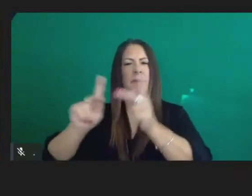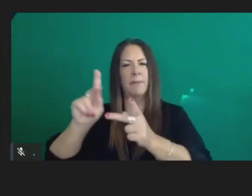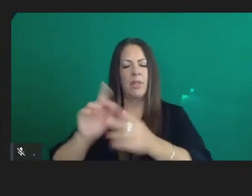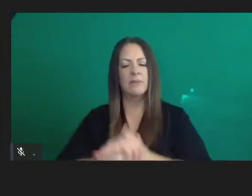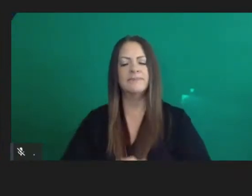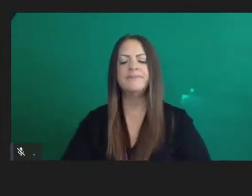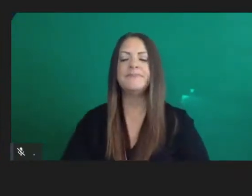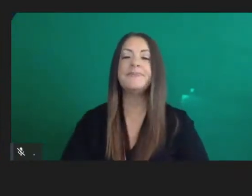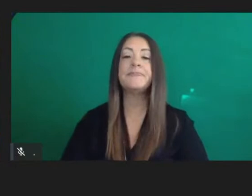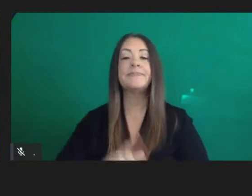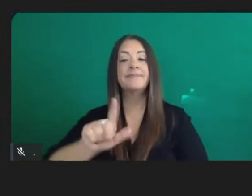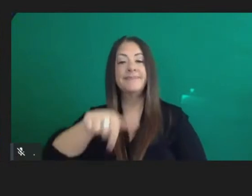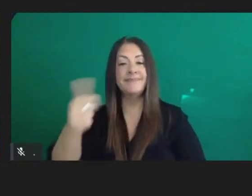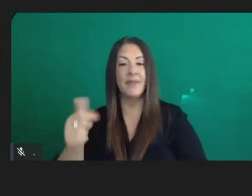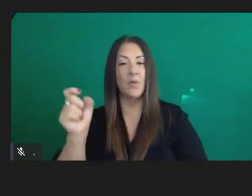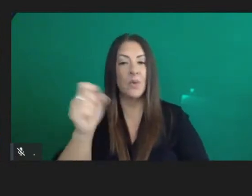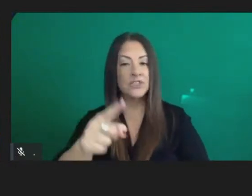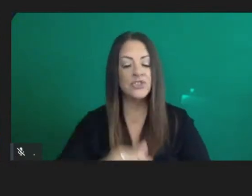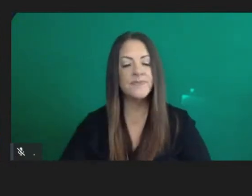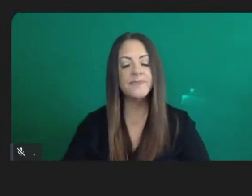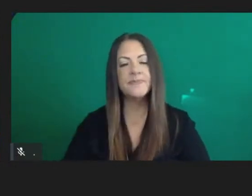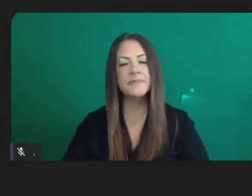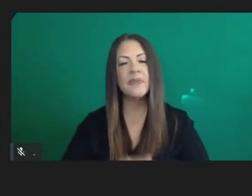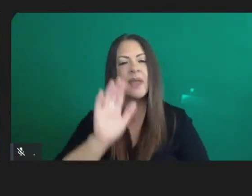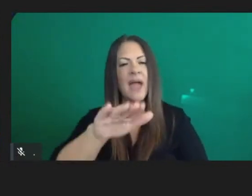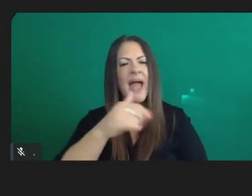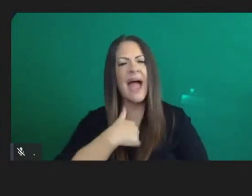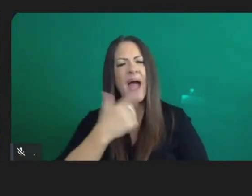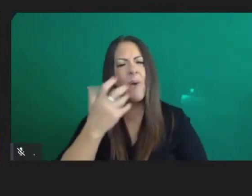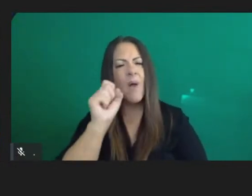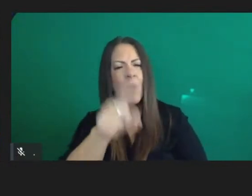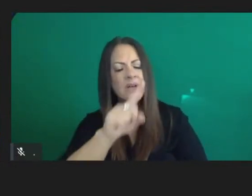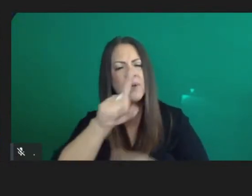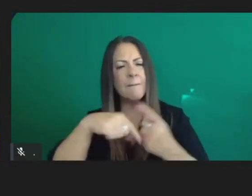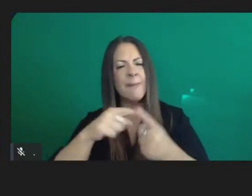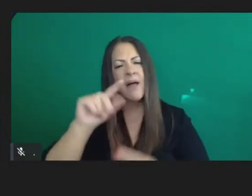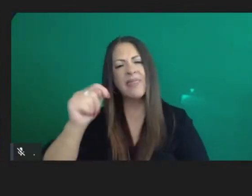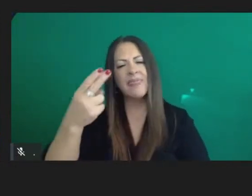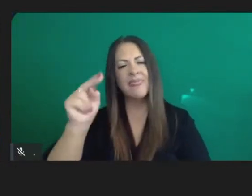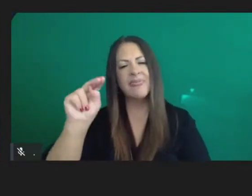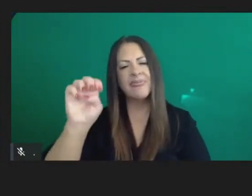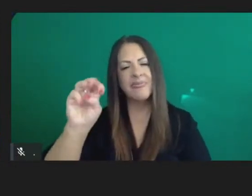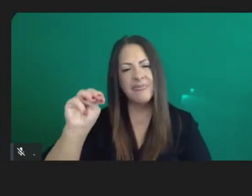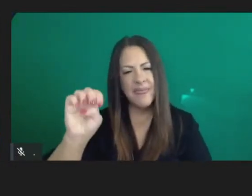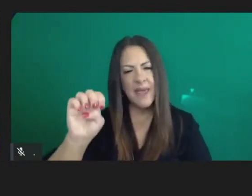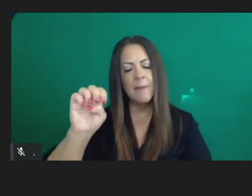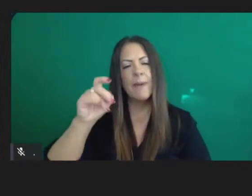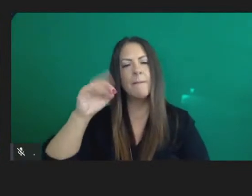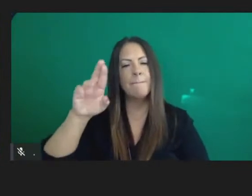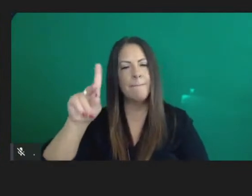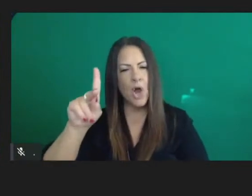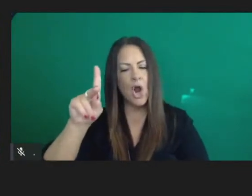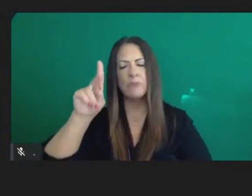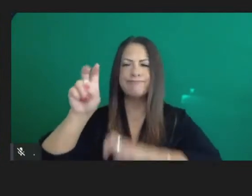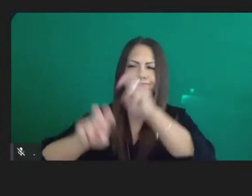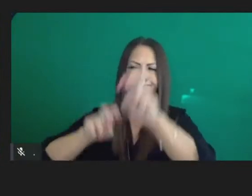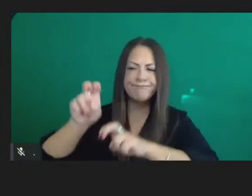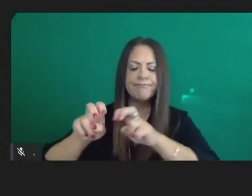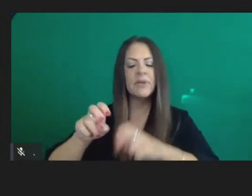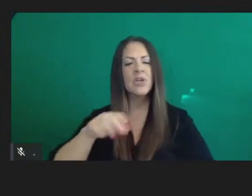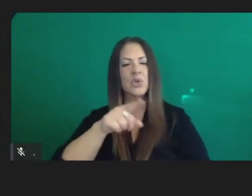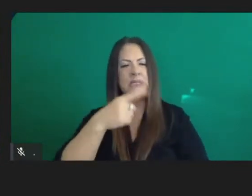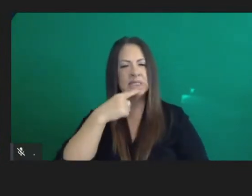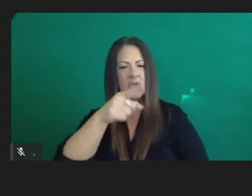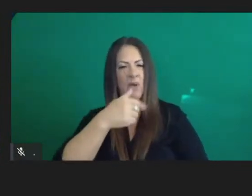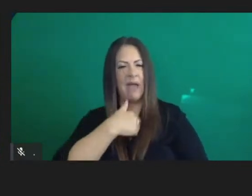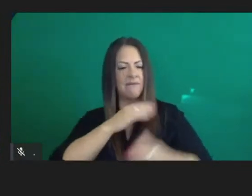Hey, Dr. Ghaly. I had a couple theme park related questions. You mentioned that a team went to Florida theme parks to help develop